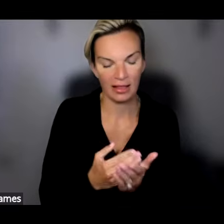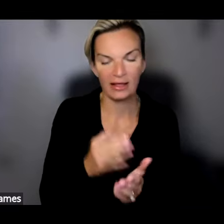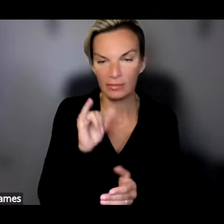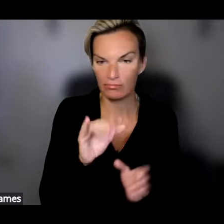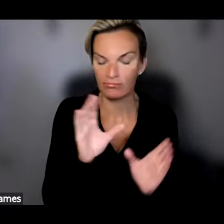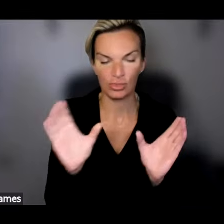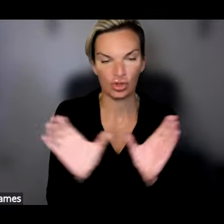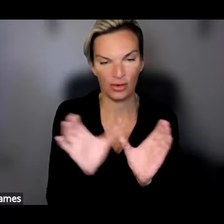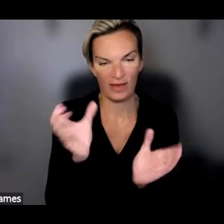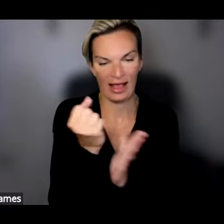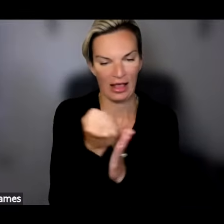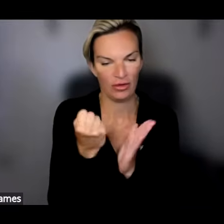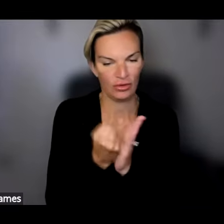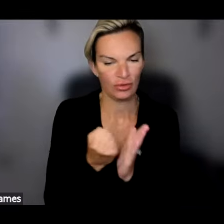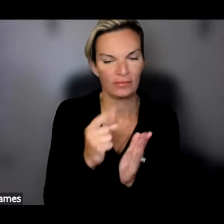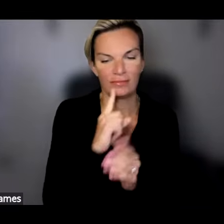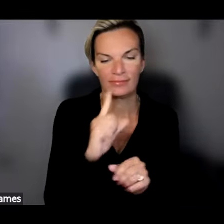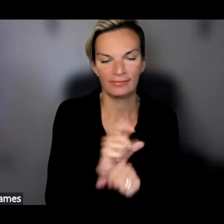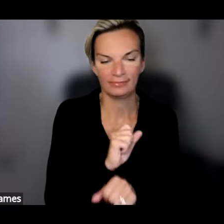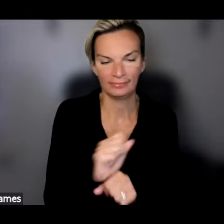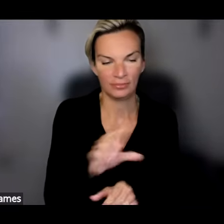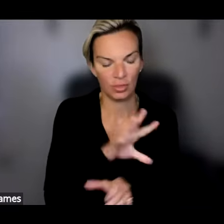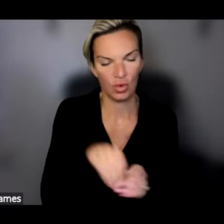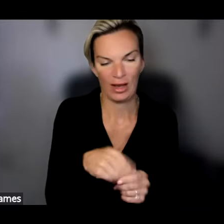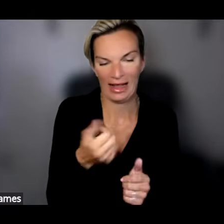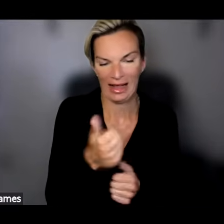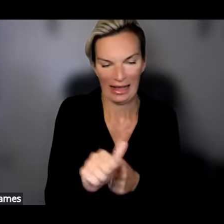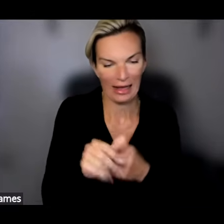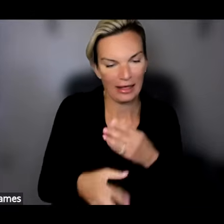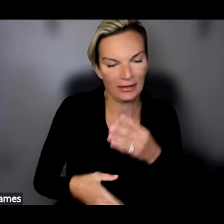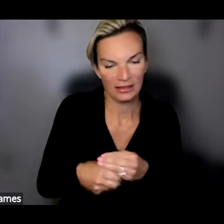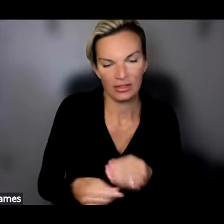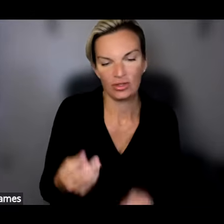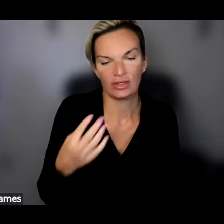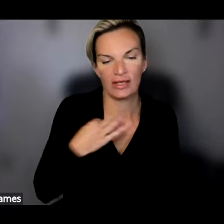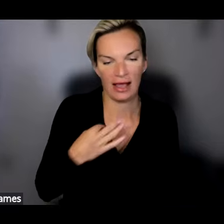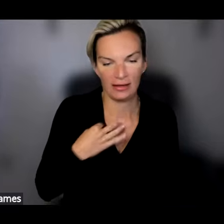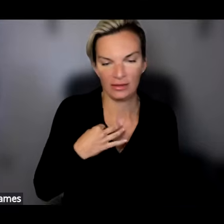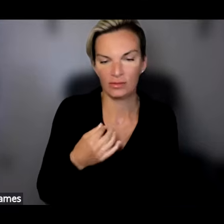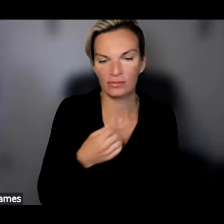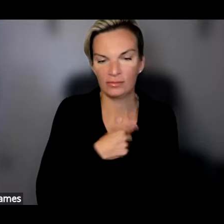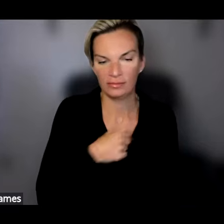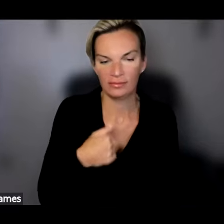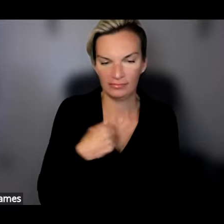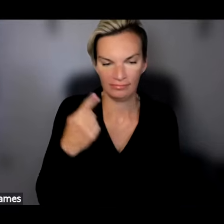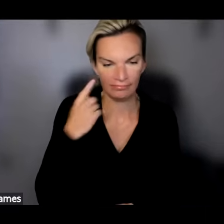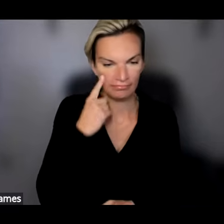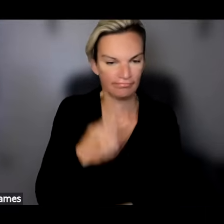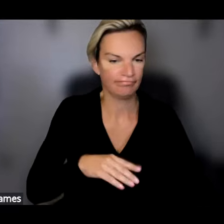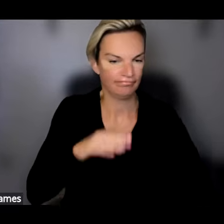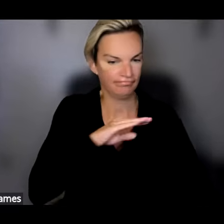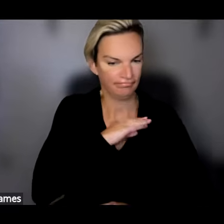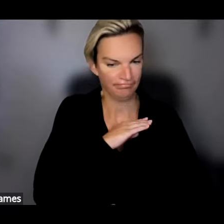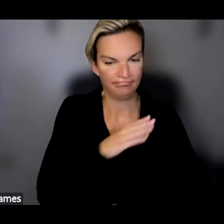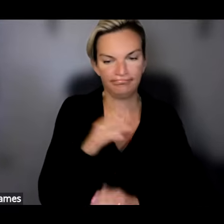additional candidates we find to have filed sufficient petitions under today's hearing.